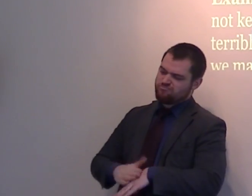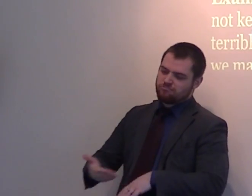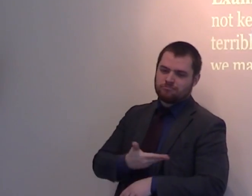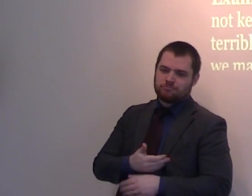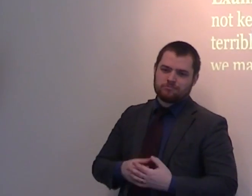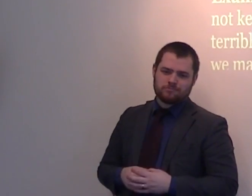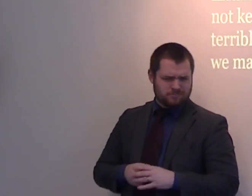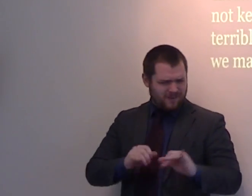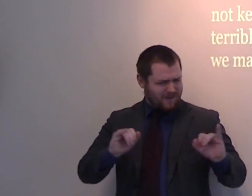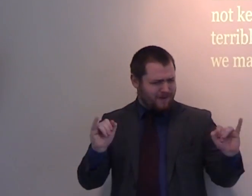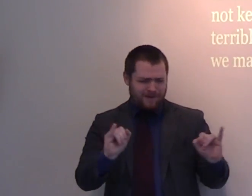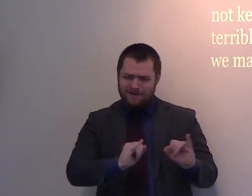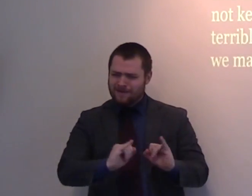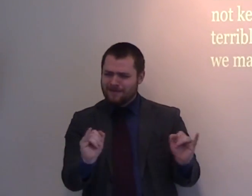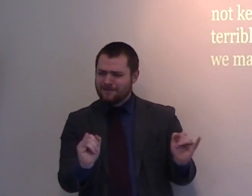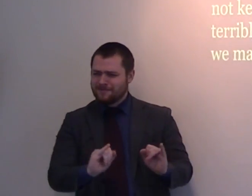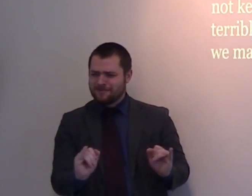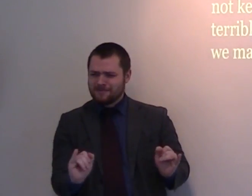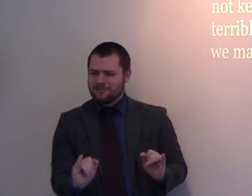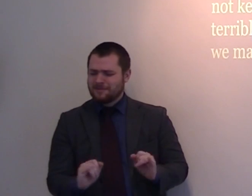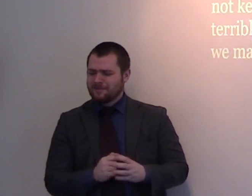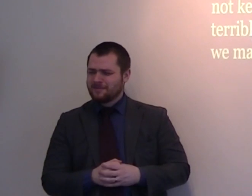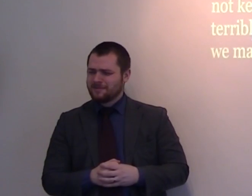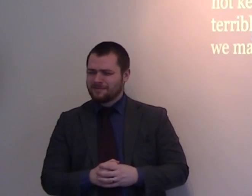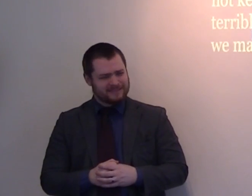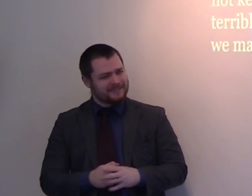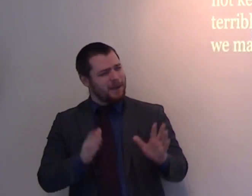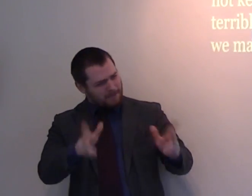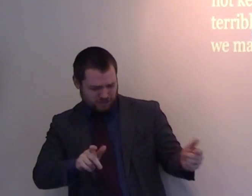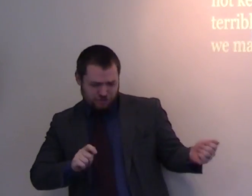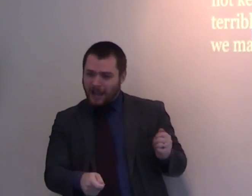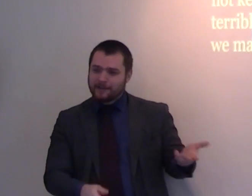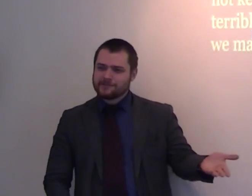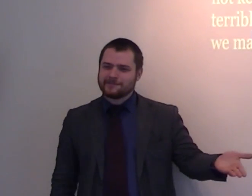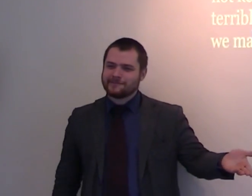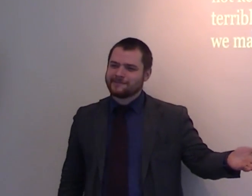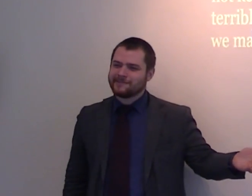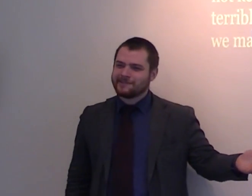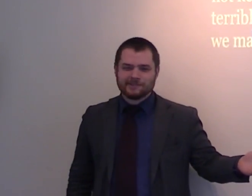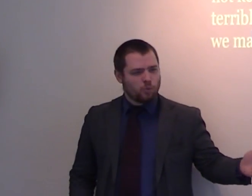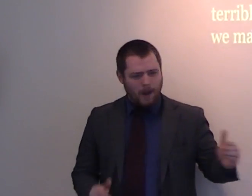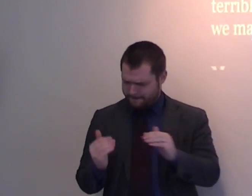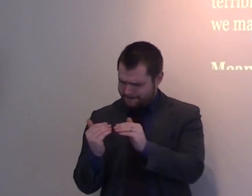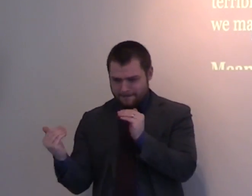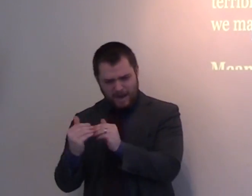This is terrible. We must change the church so we match the Bible's way.